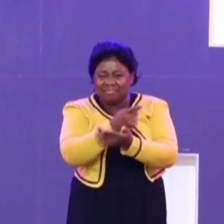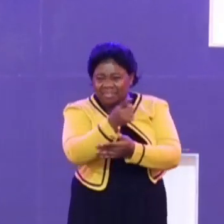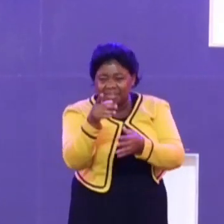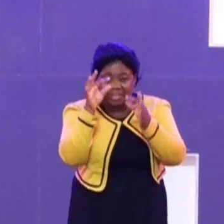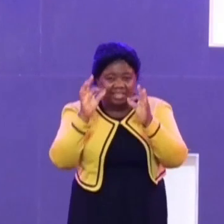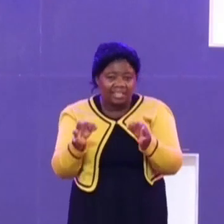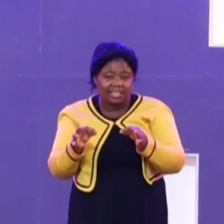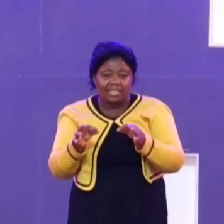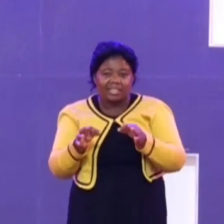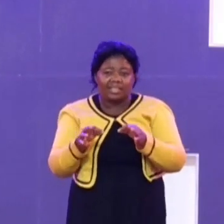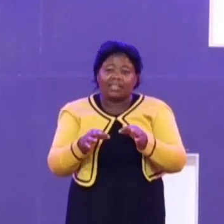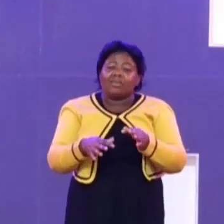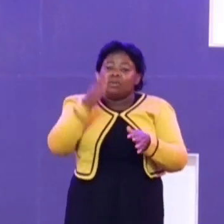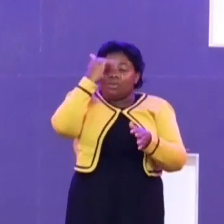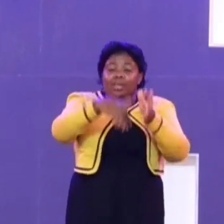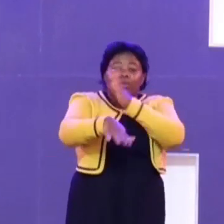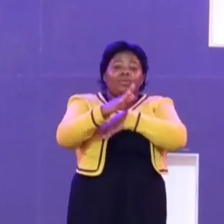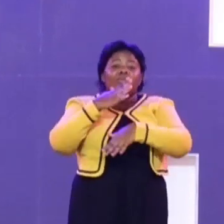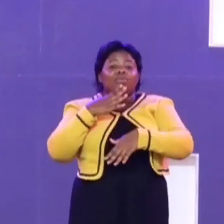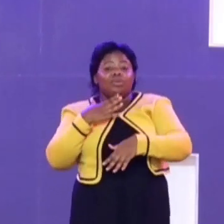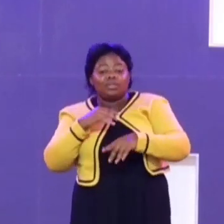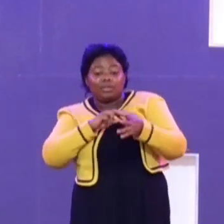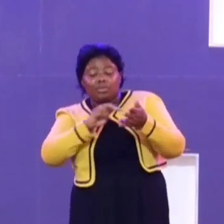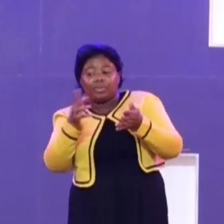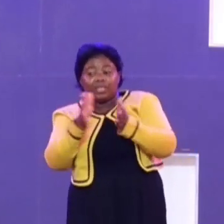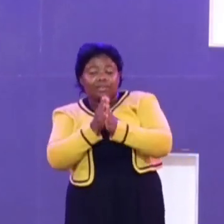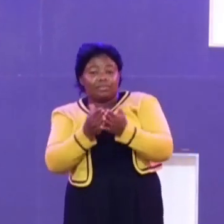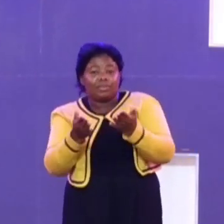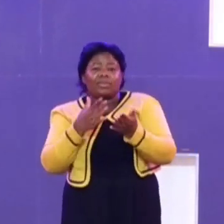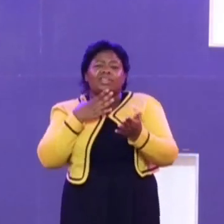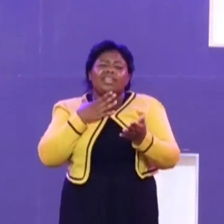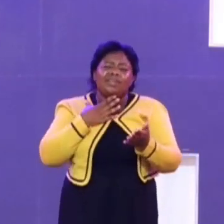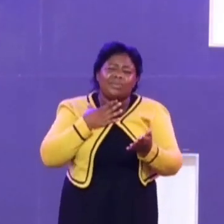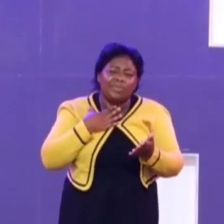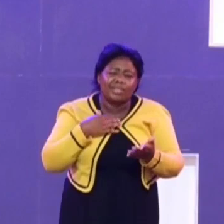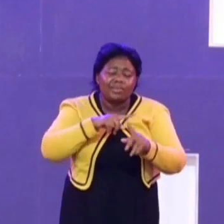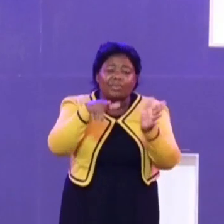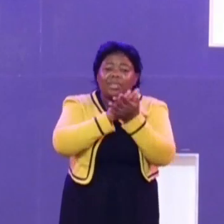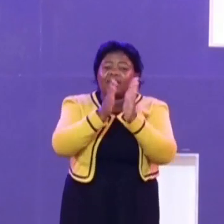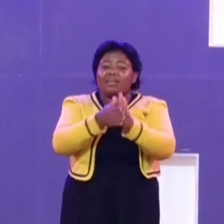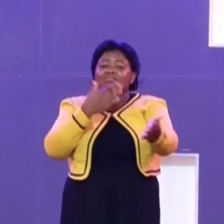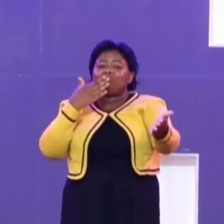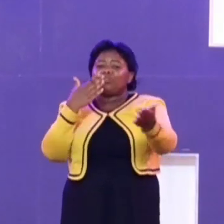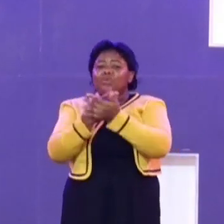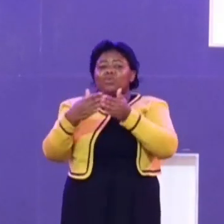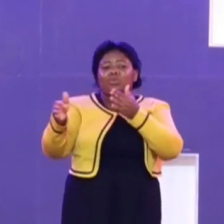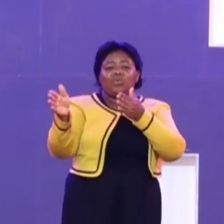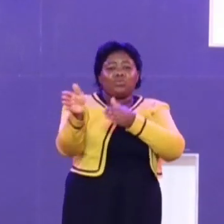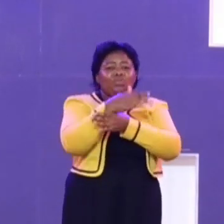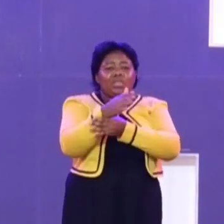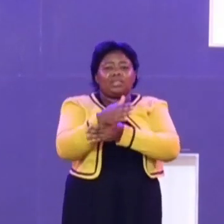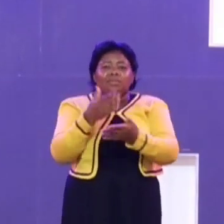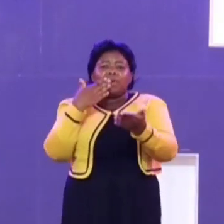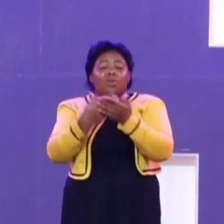lwaki Mukama ayagala tusoma akatabo kano olwaleero want us to read this book today. Ayaga tubere abawereza abalungi. He wants us to be good ministers.